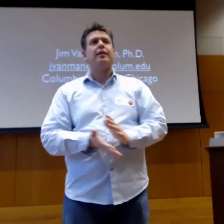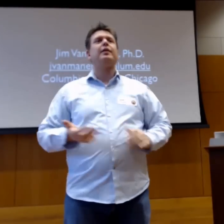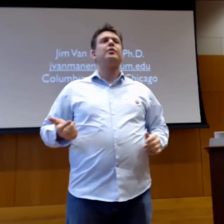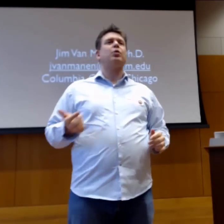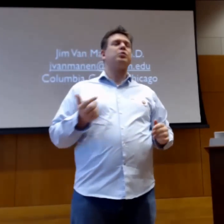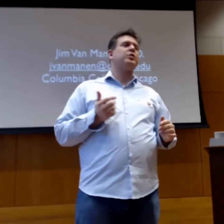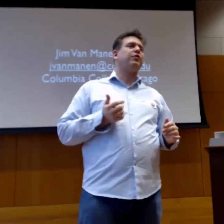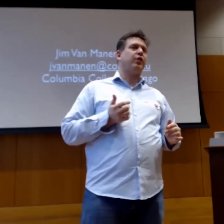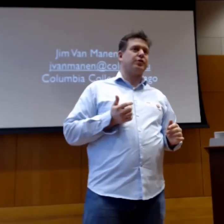So which one was first?